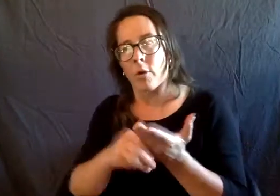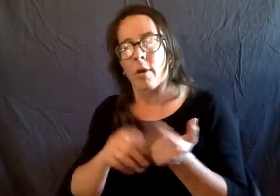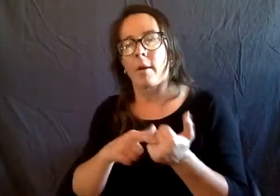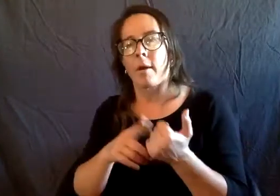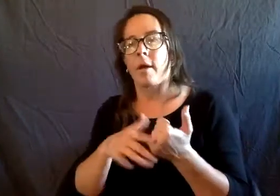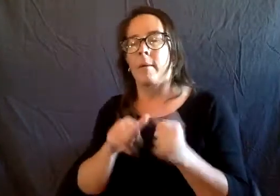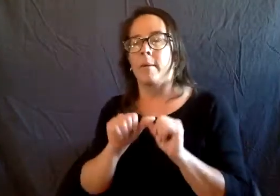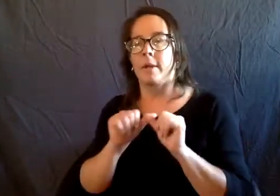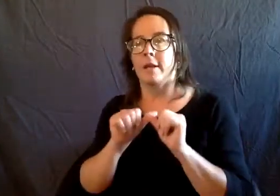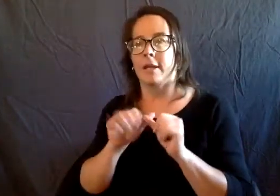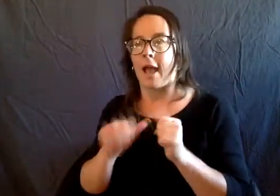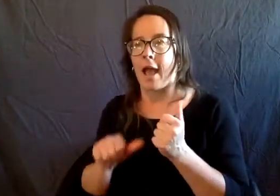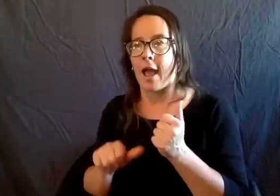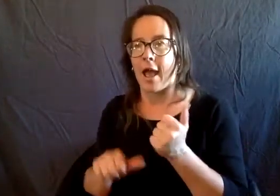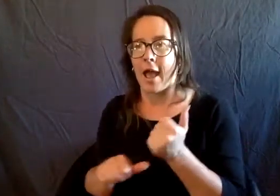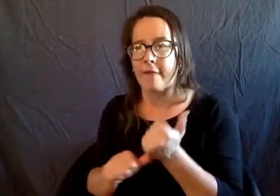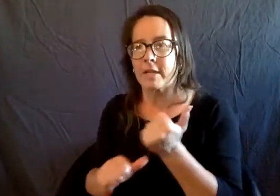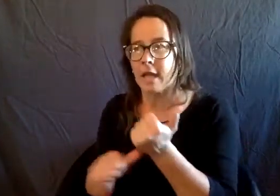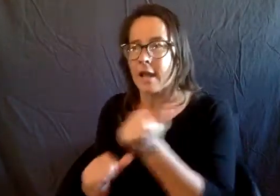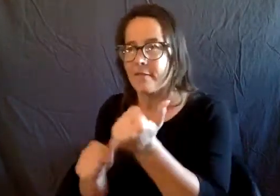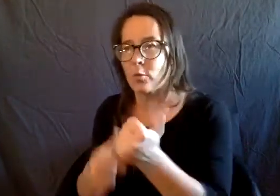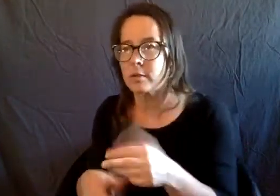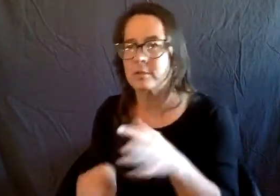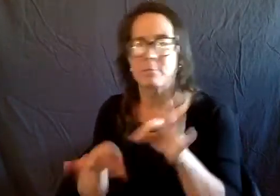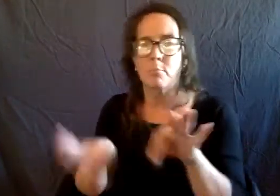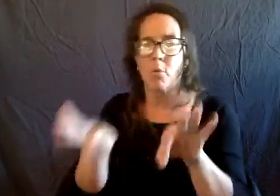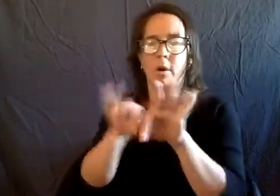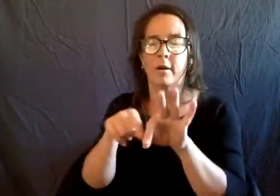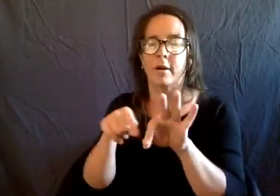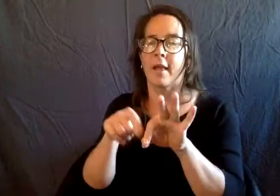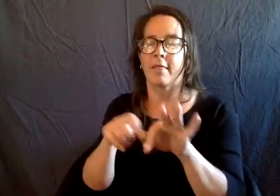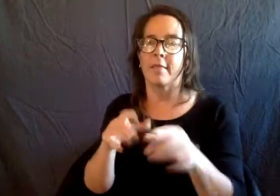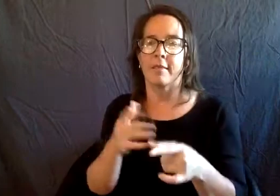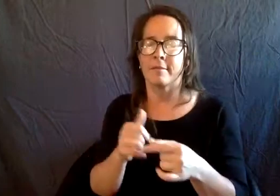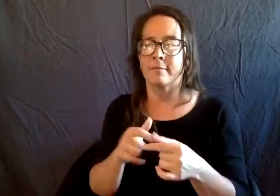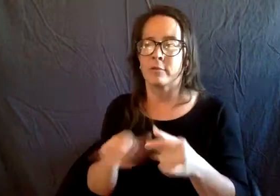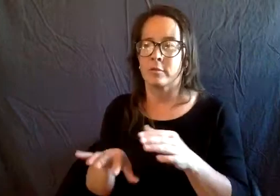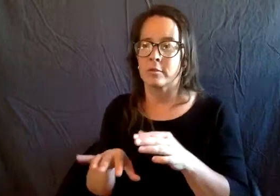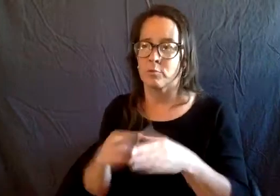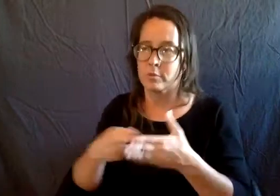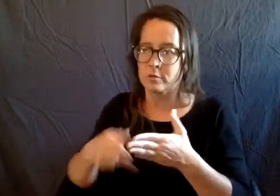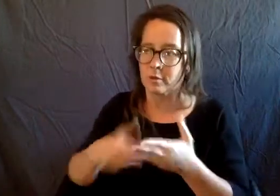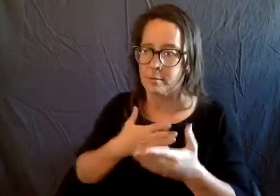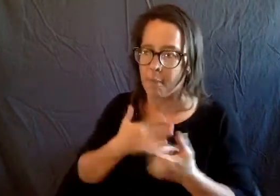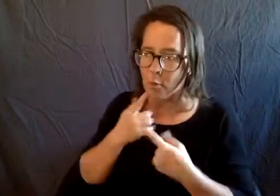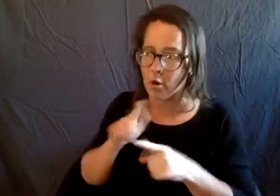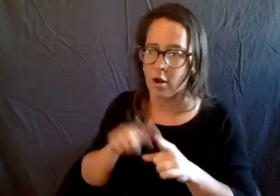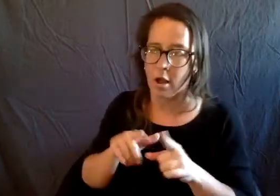advocating for what's important, and the fruits of that work is being revealed. I just am stuck at